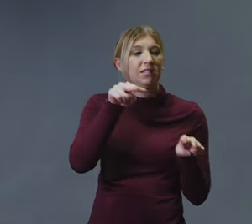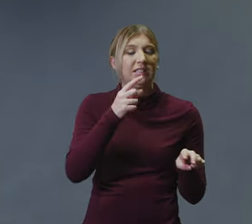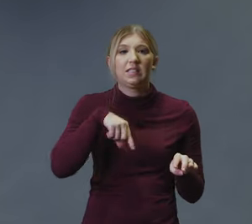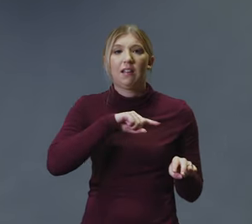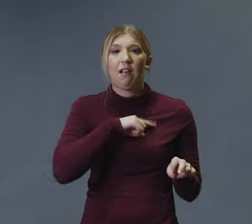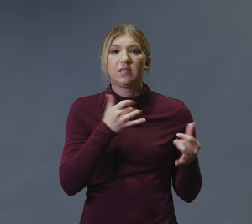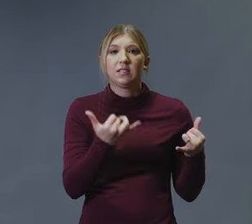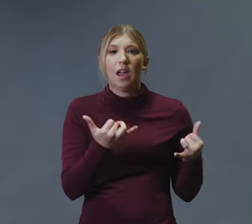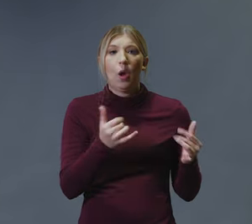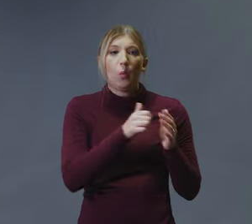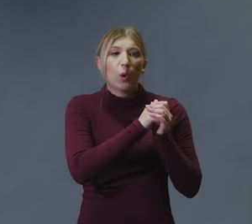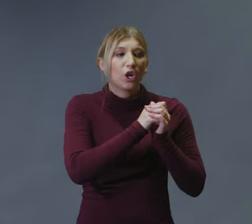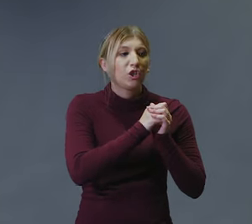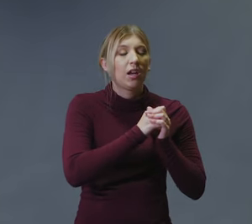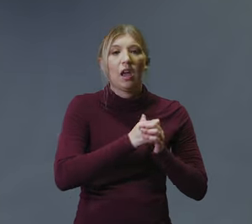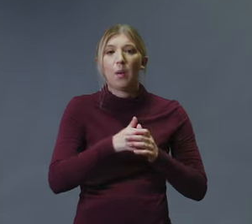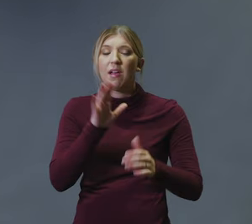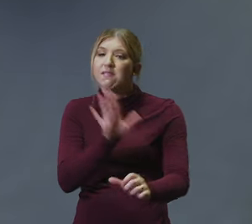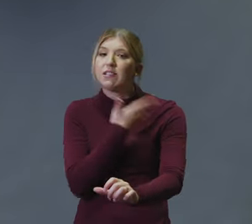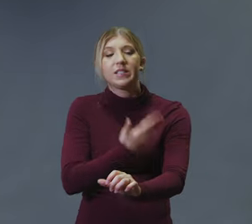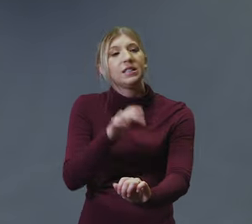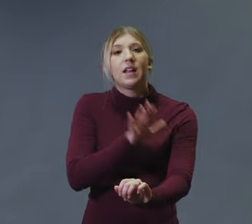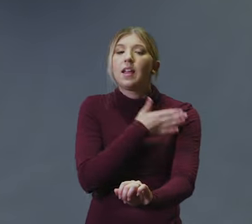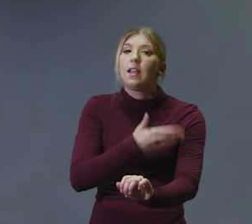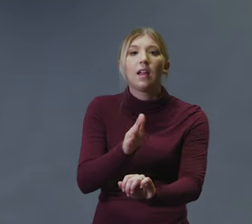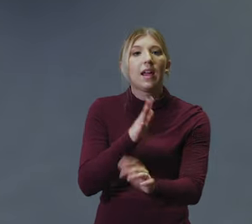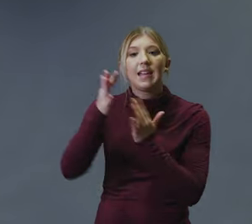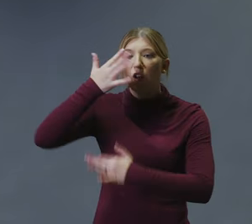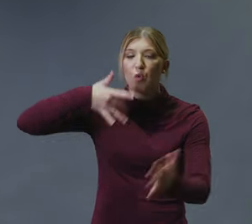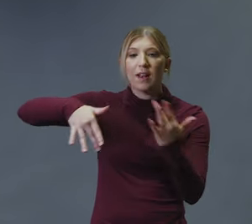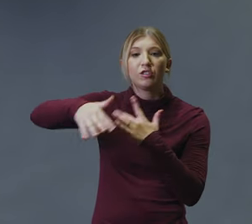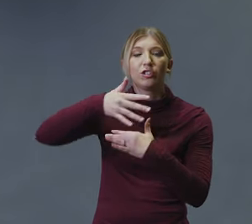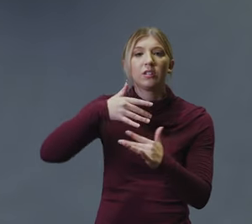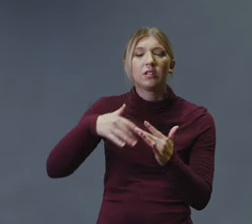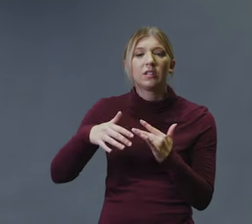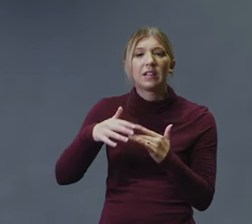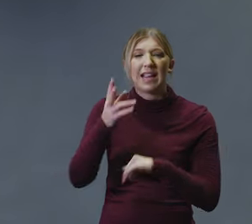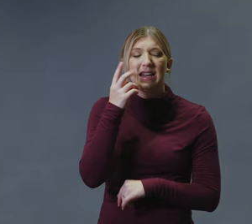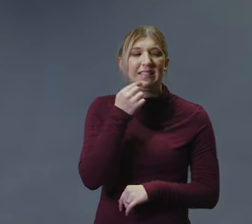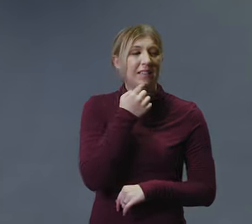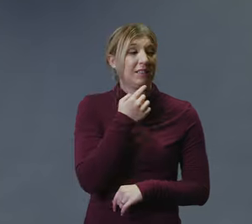of worship and our times of singing, our times of interaction, and if he's saying, I'm tired of your noise